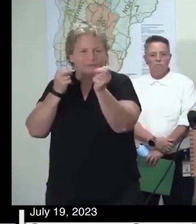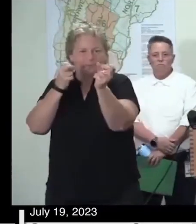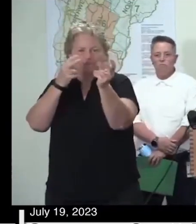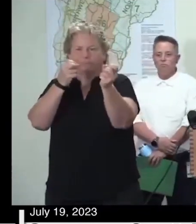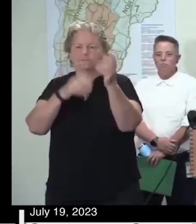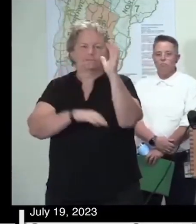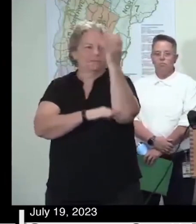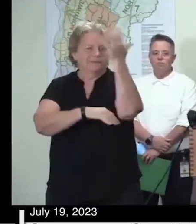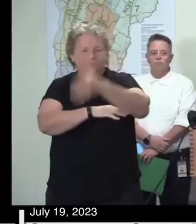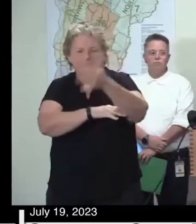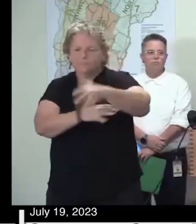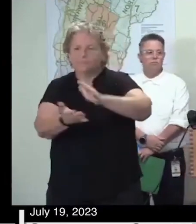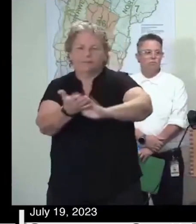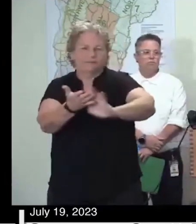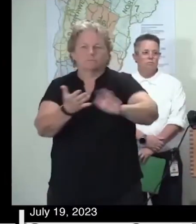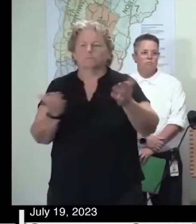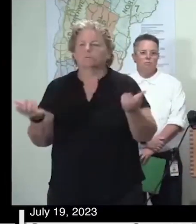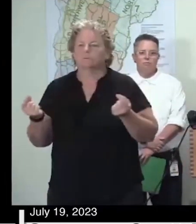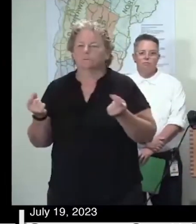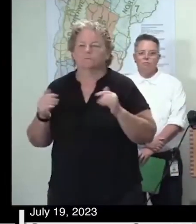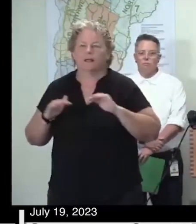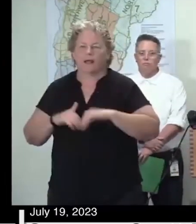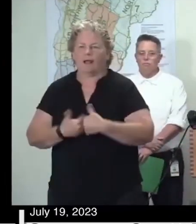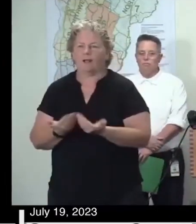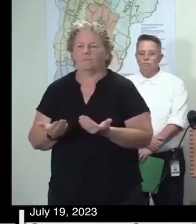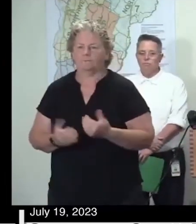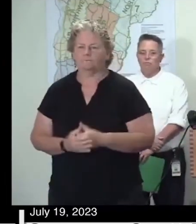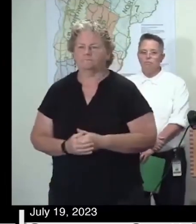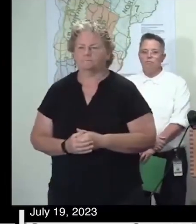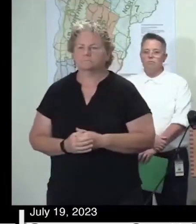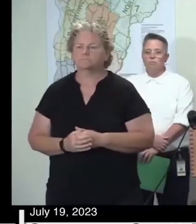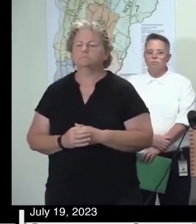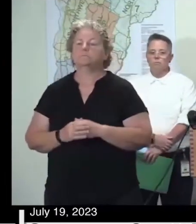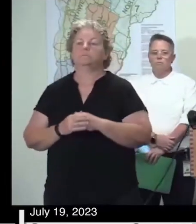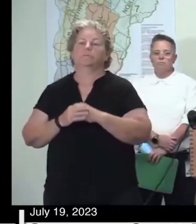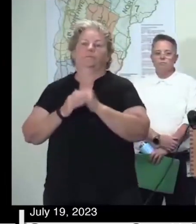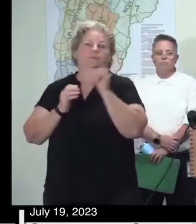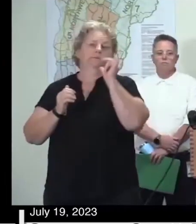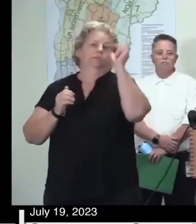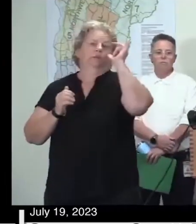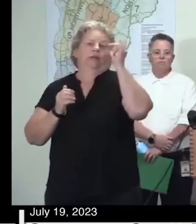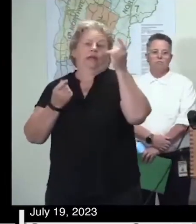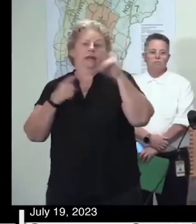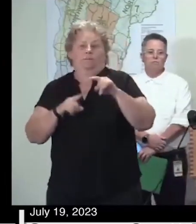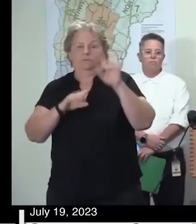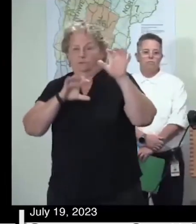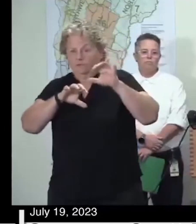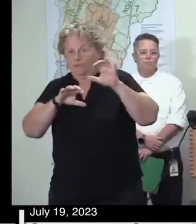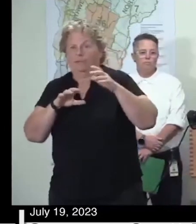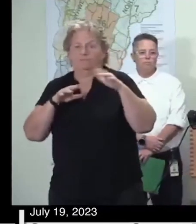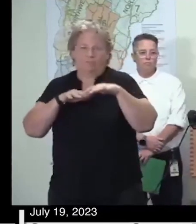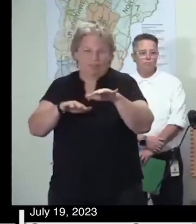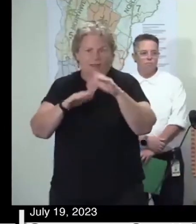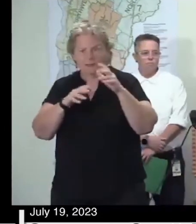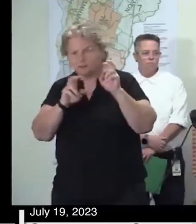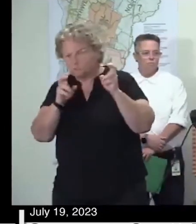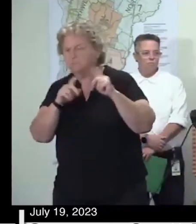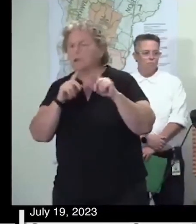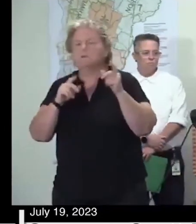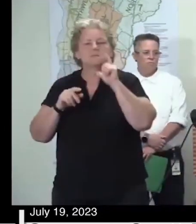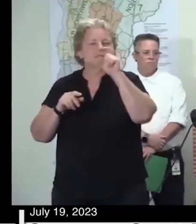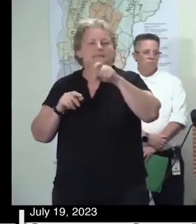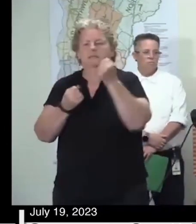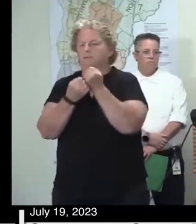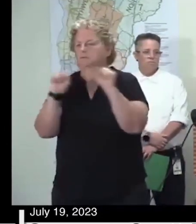came to assist, and here is a summary of rescue-related operations to date. 211 people were rescued